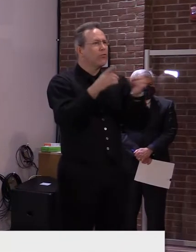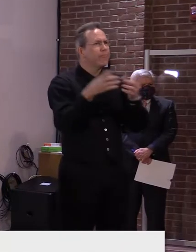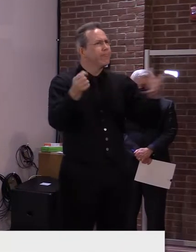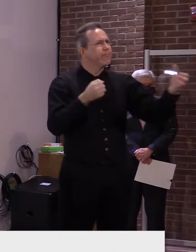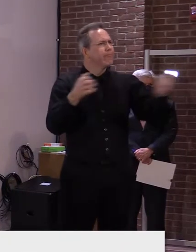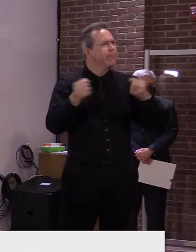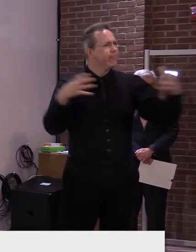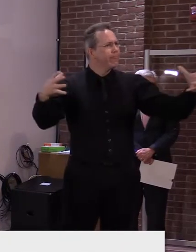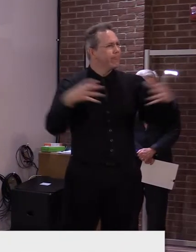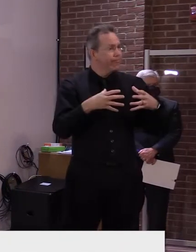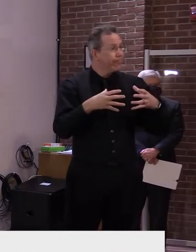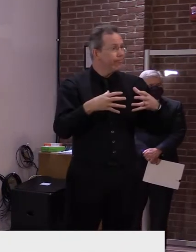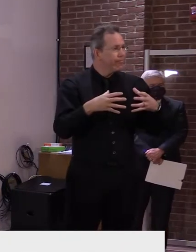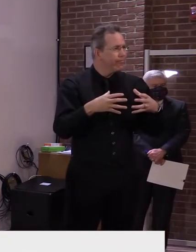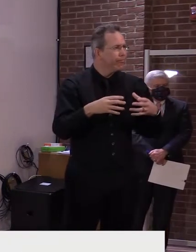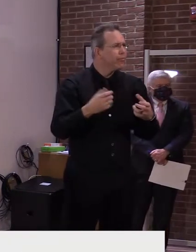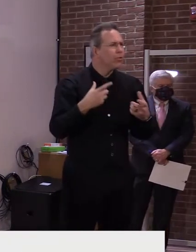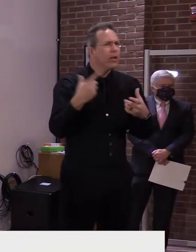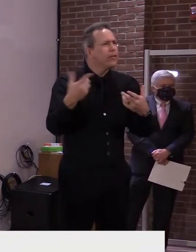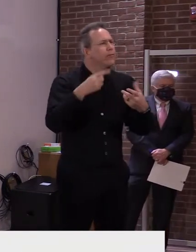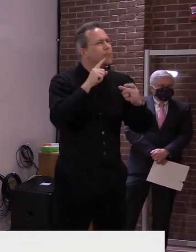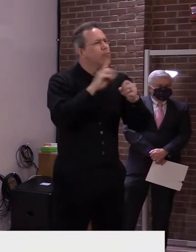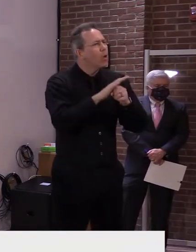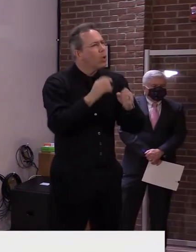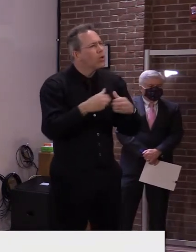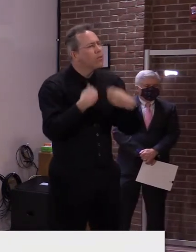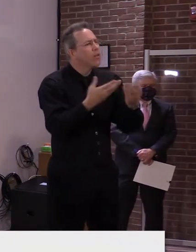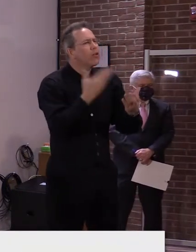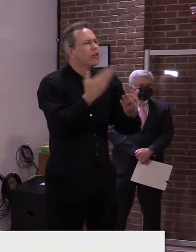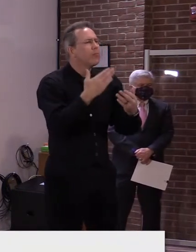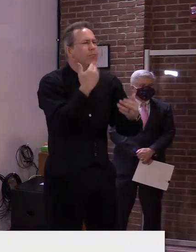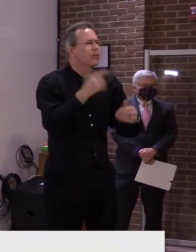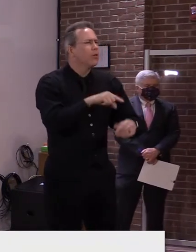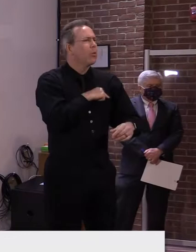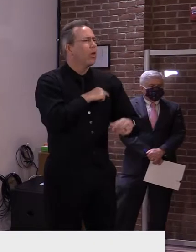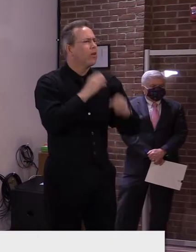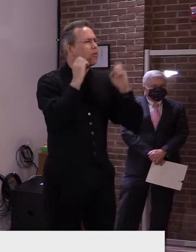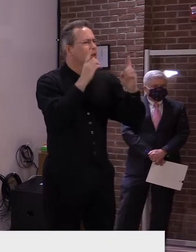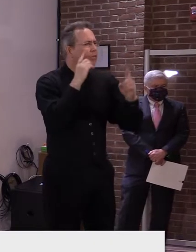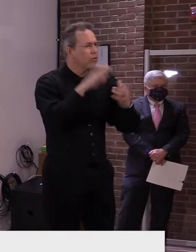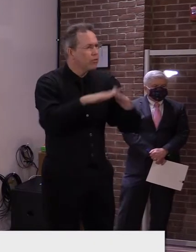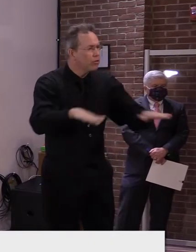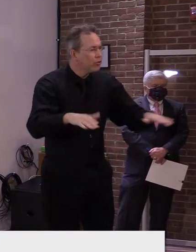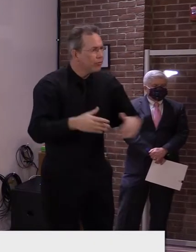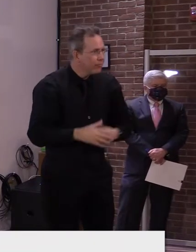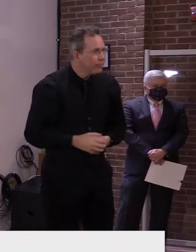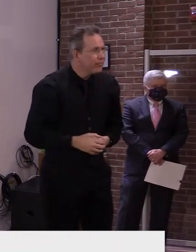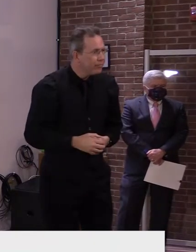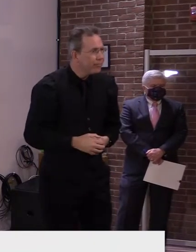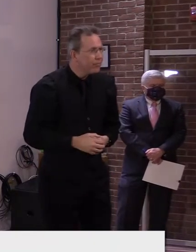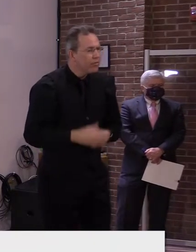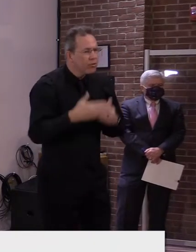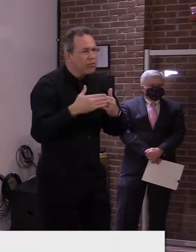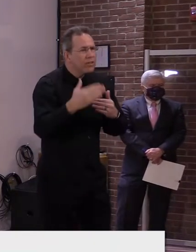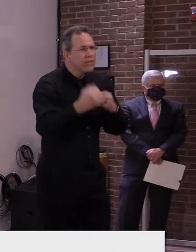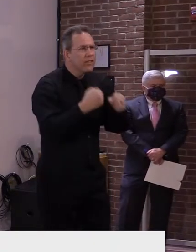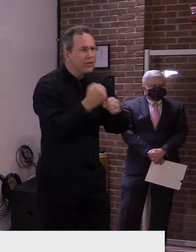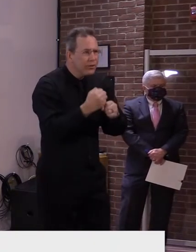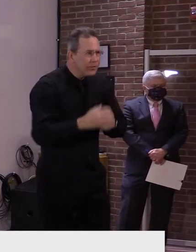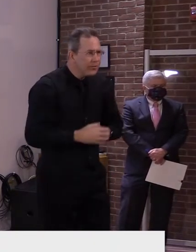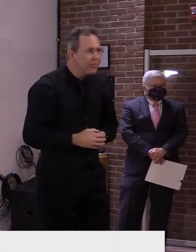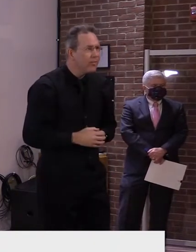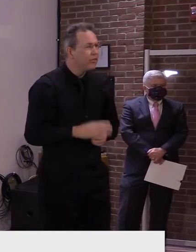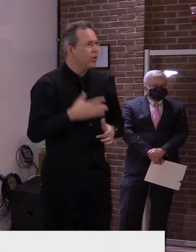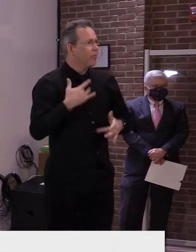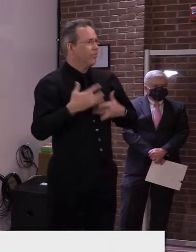best thinking and therefore the best immediate and long-term outcomes for our students. And we're excited about this response because we